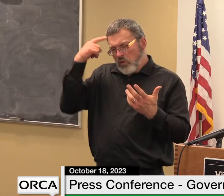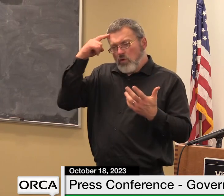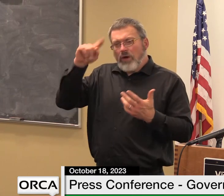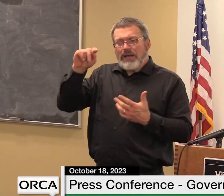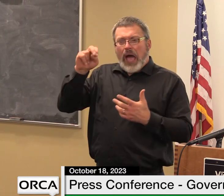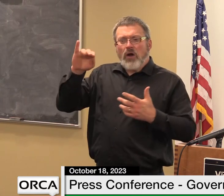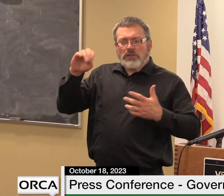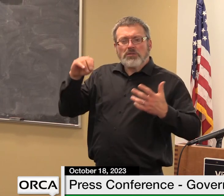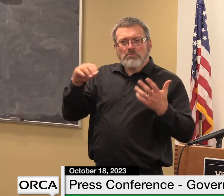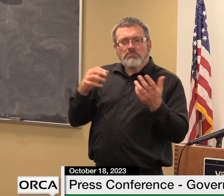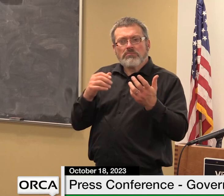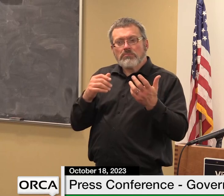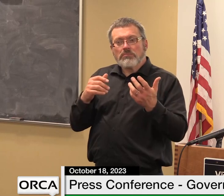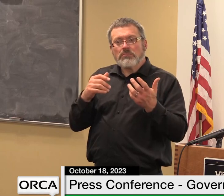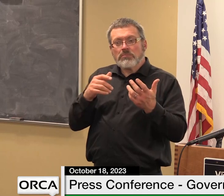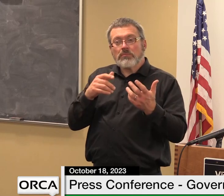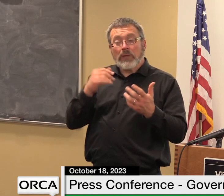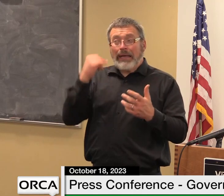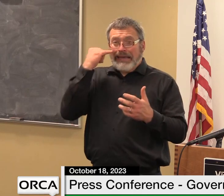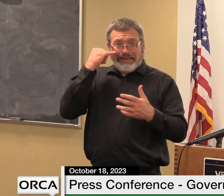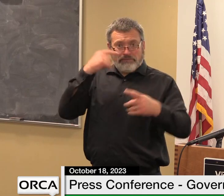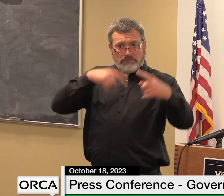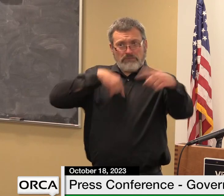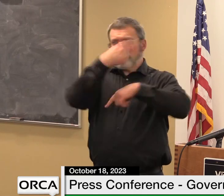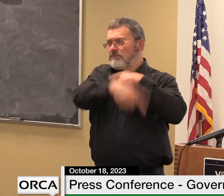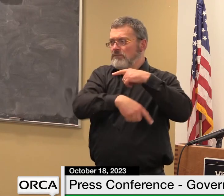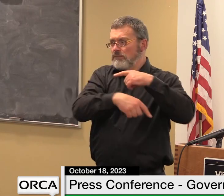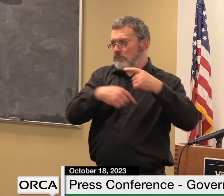them as they would be for us.